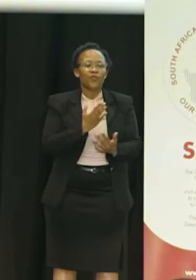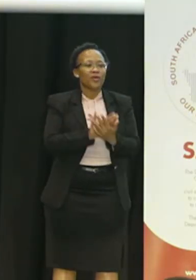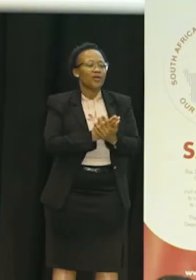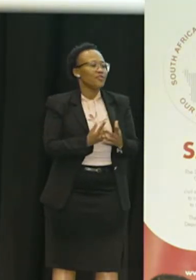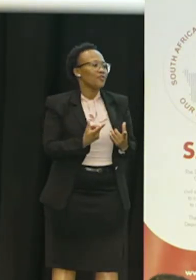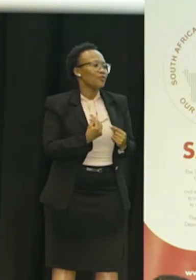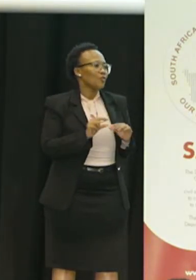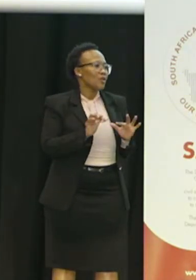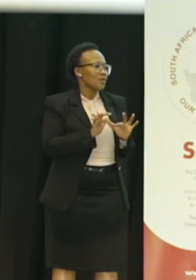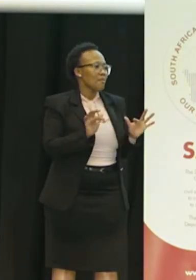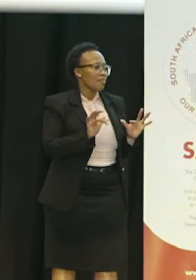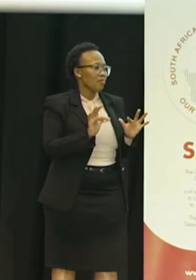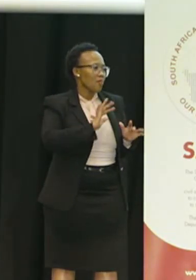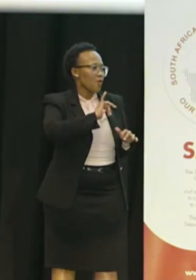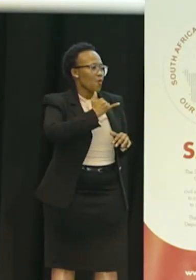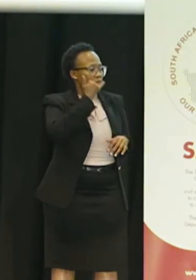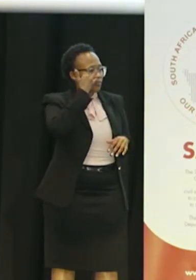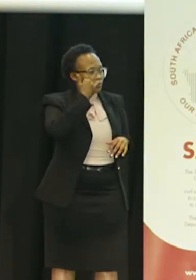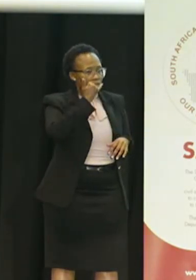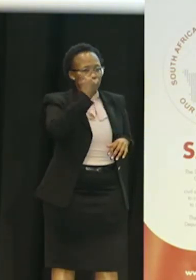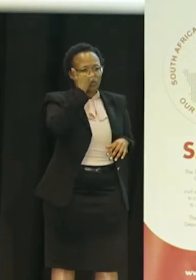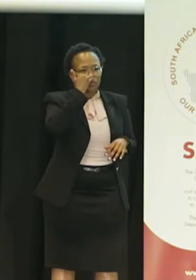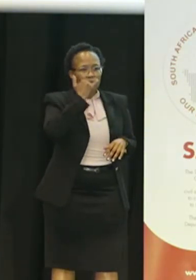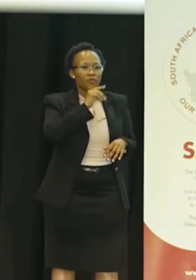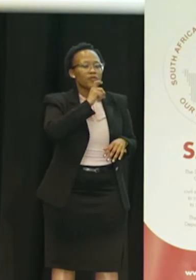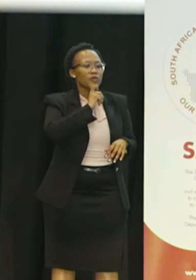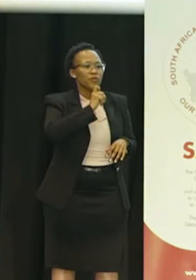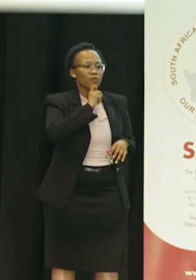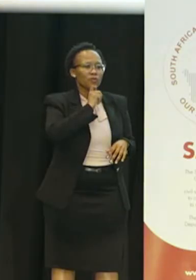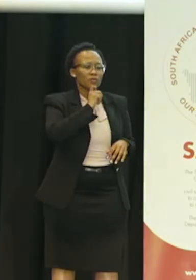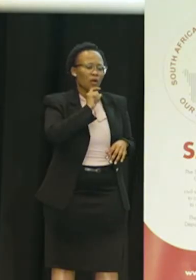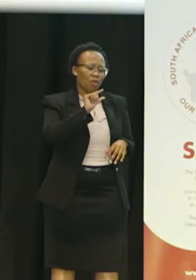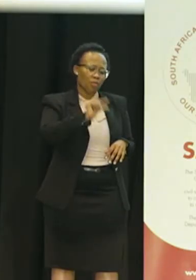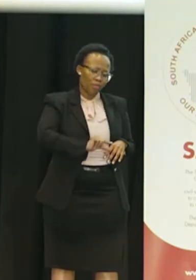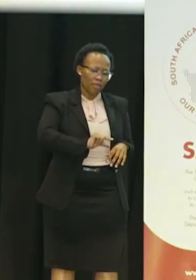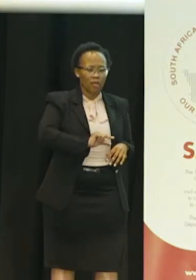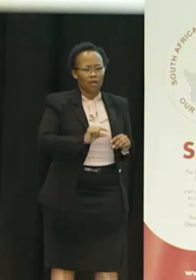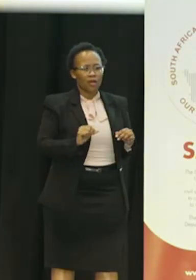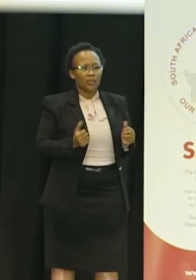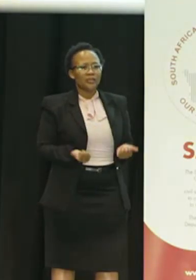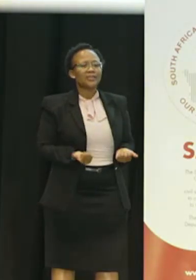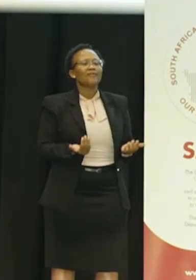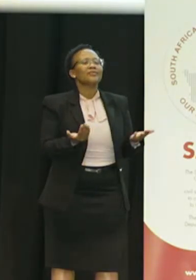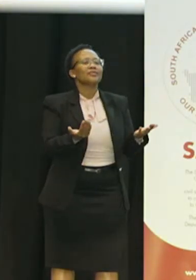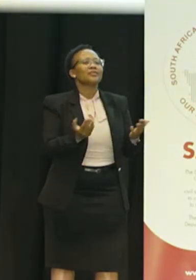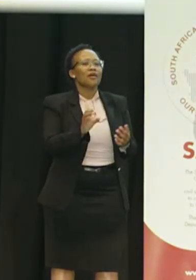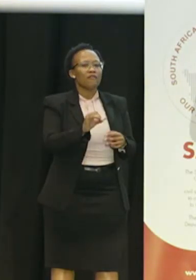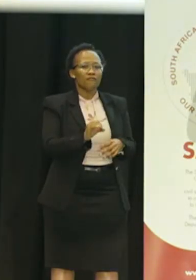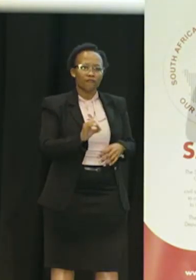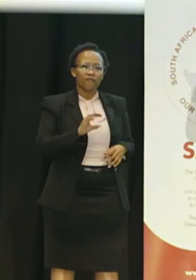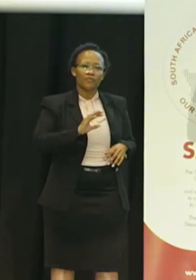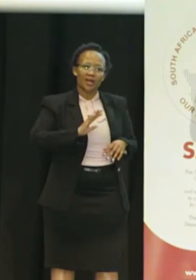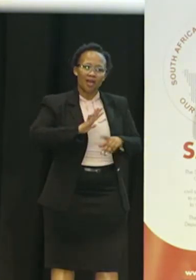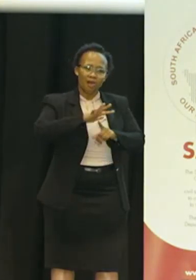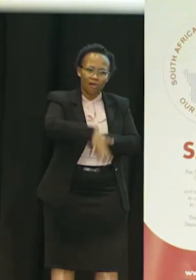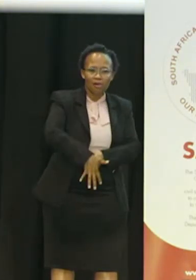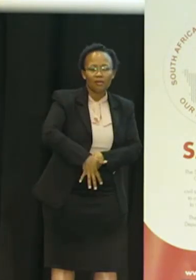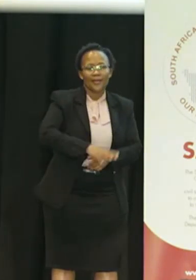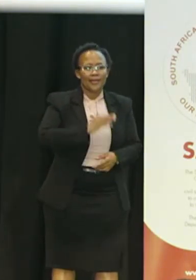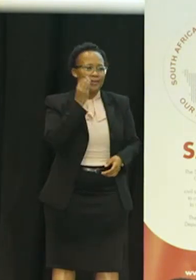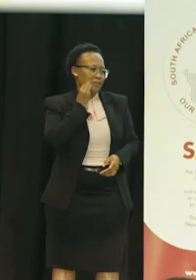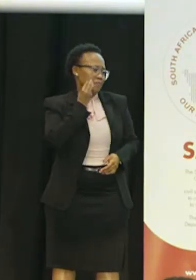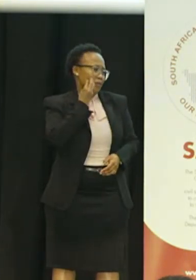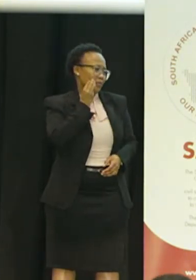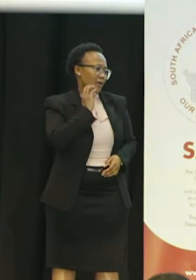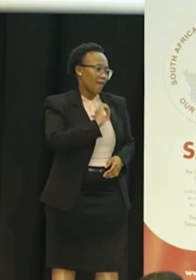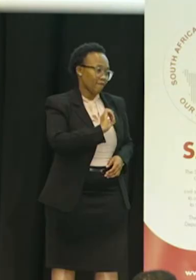people who use drugs face the most, they receive the least services, they face the most discrimination. And it is important